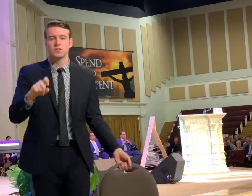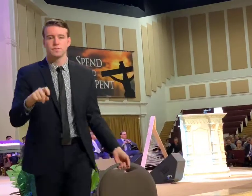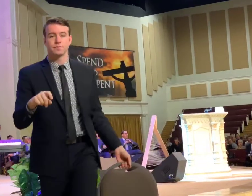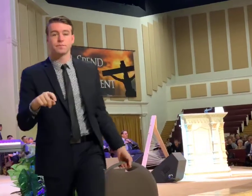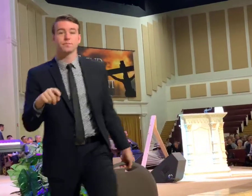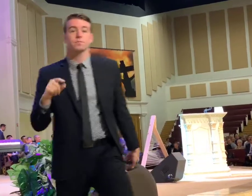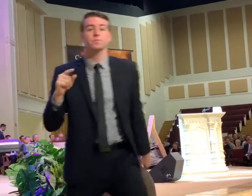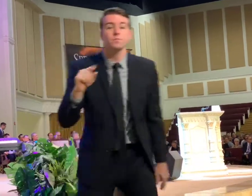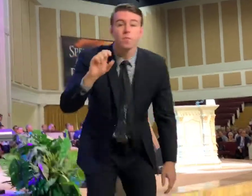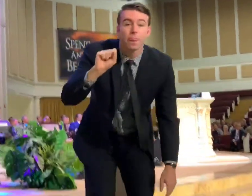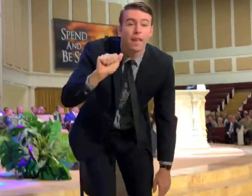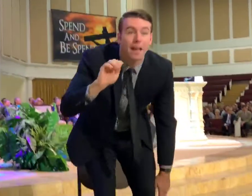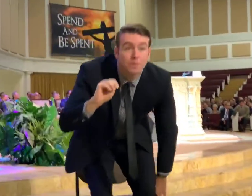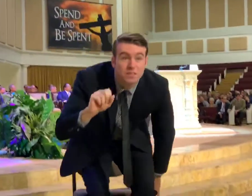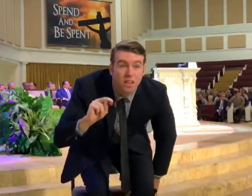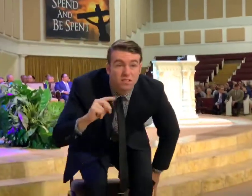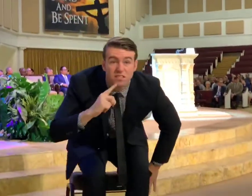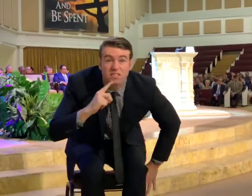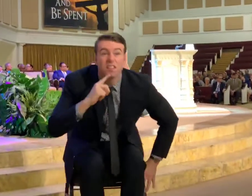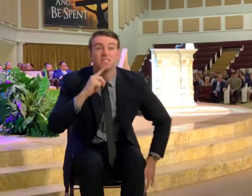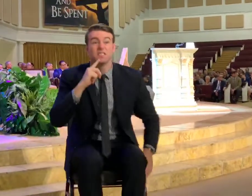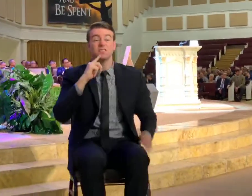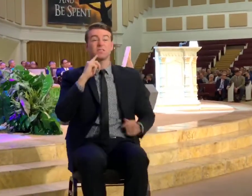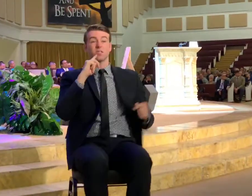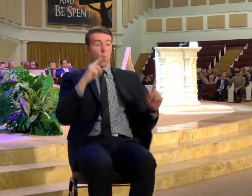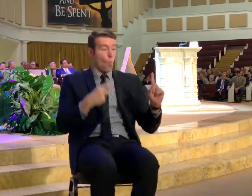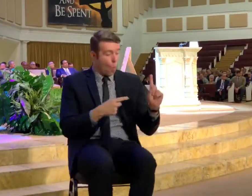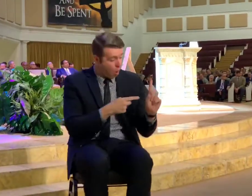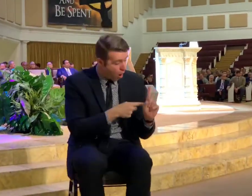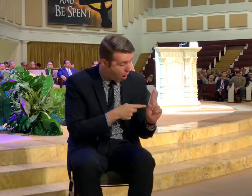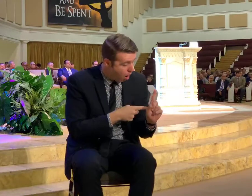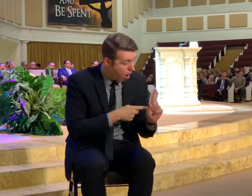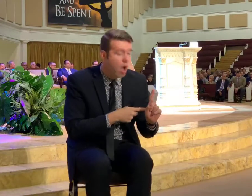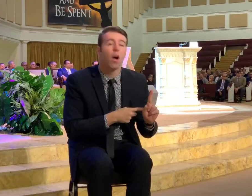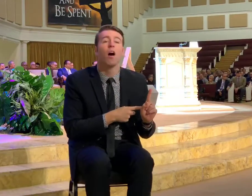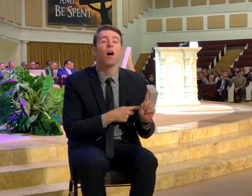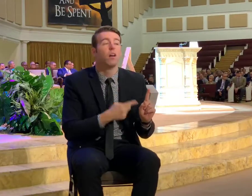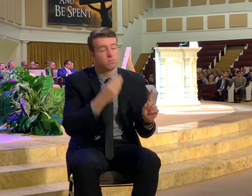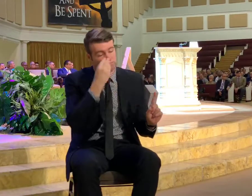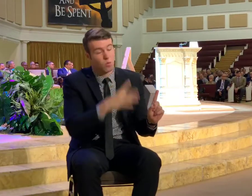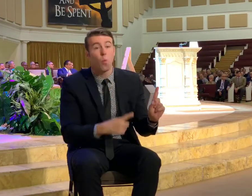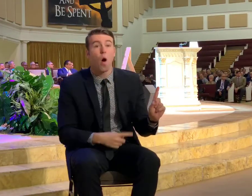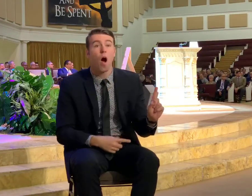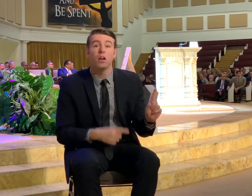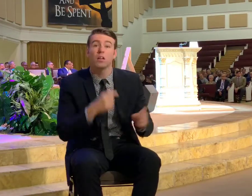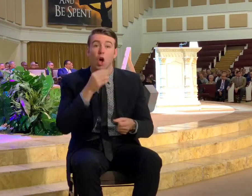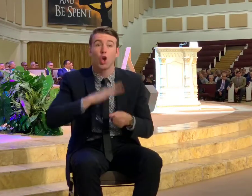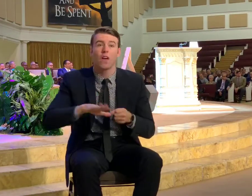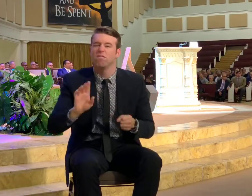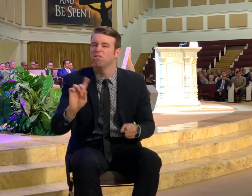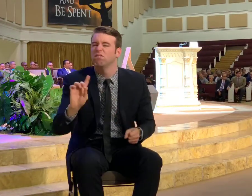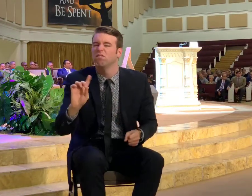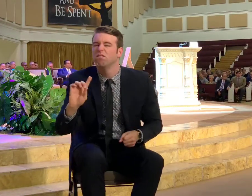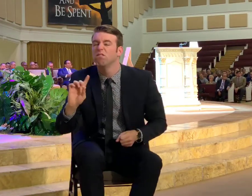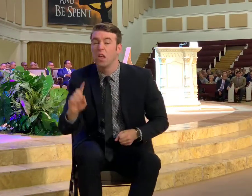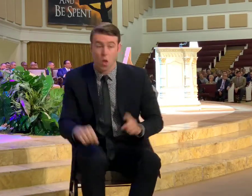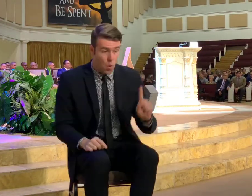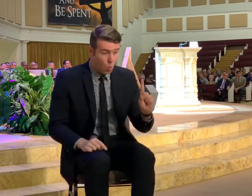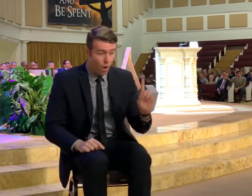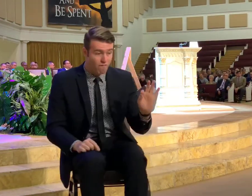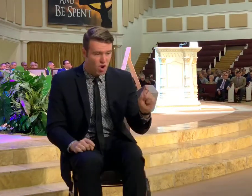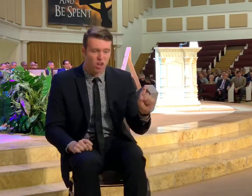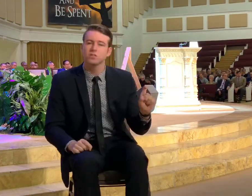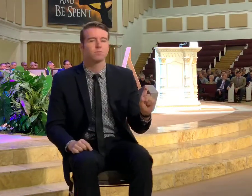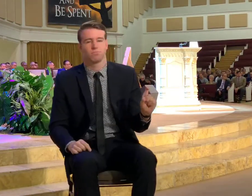He just said, you know what? I'm just going to be persistent enough about this. I'm not just going to get